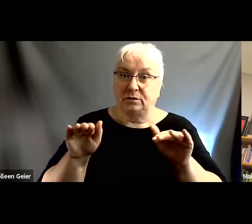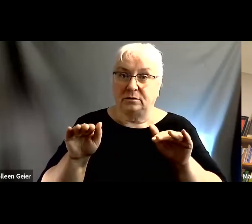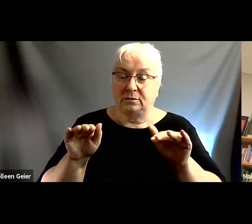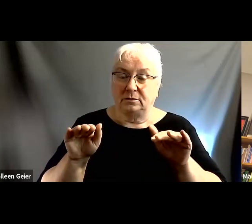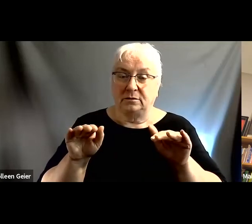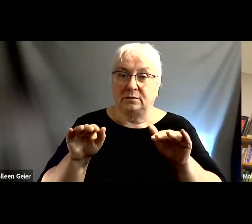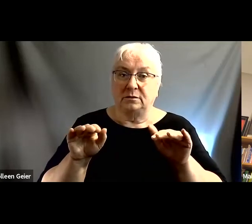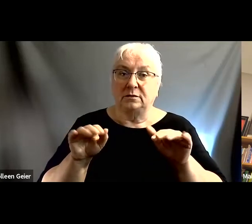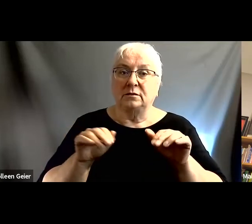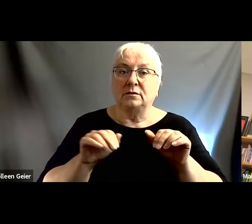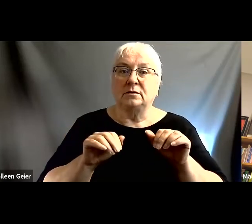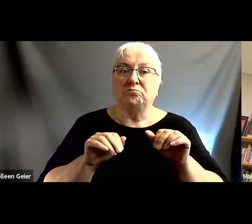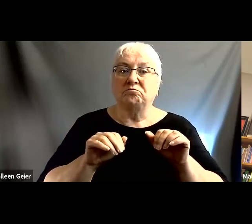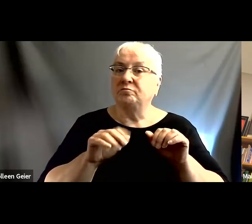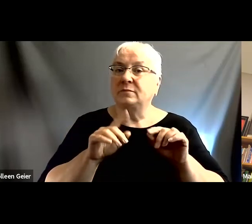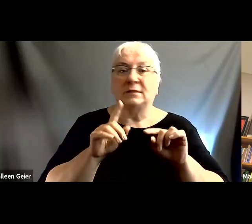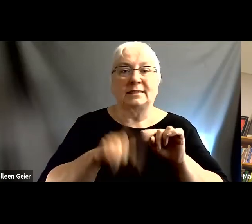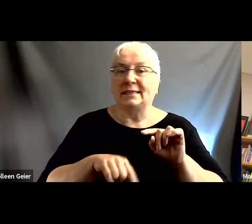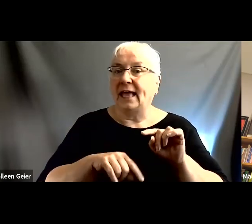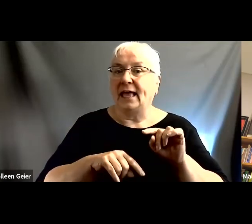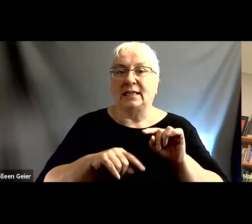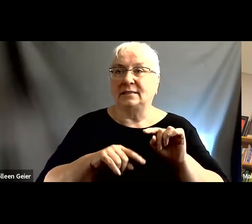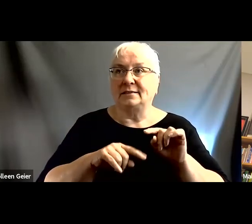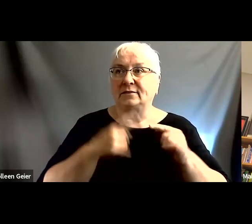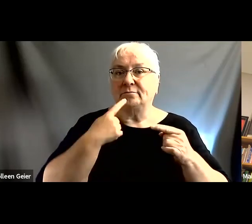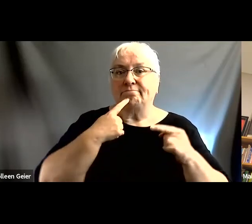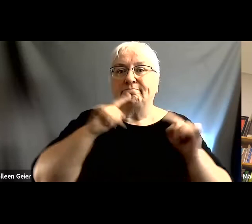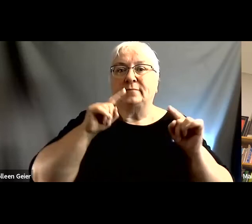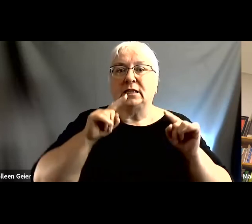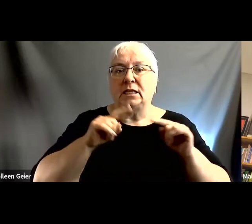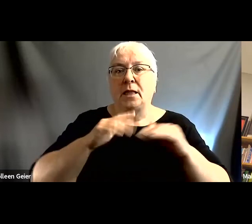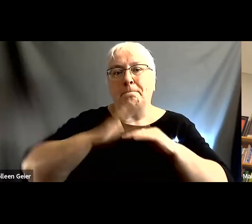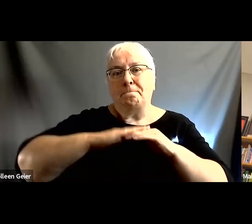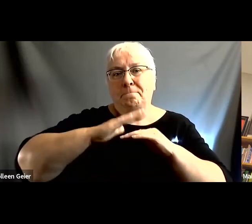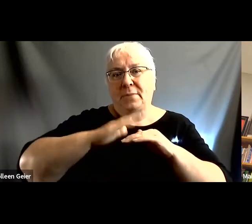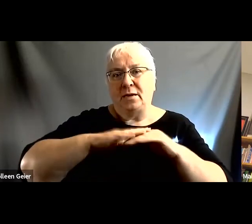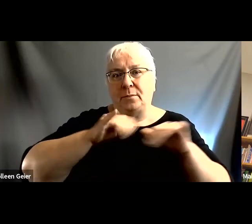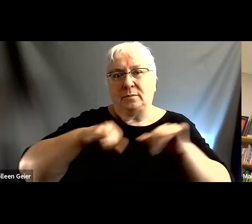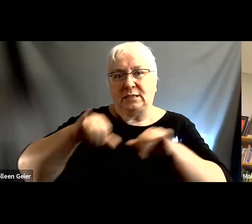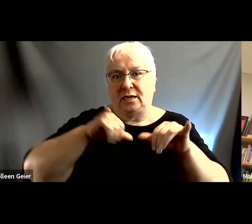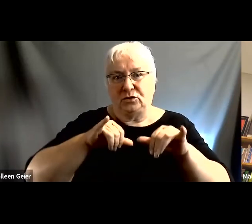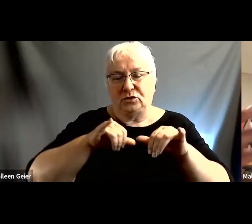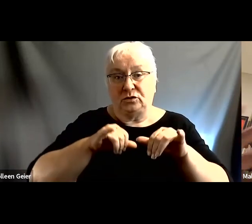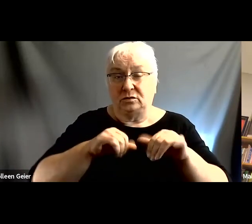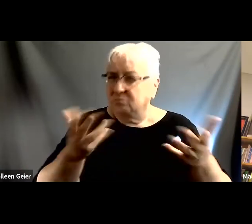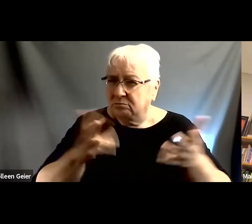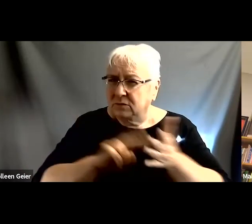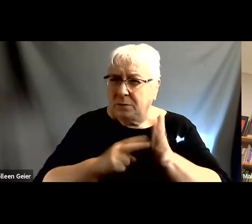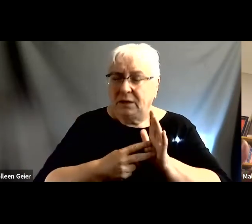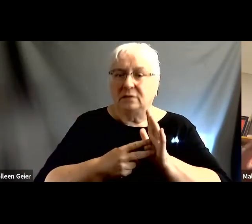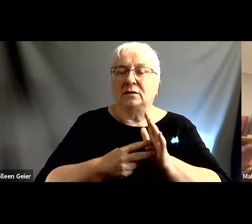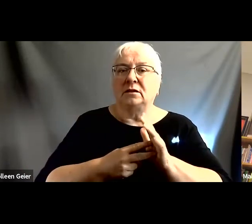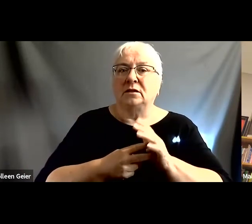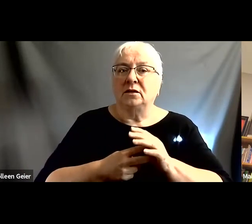reach even minimum standards. Now, what do we mean by this? Which means that we are not talking about children